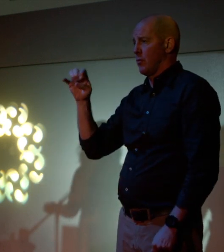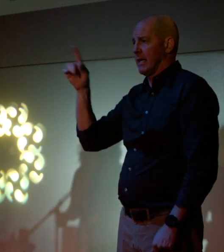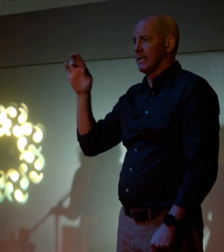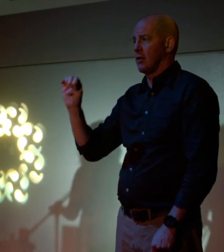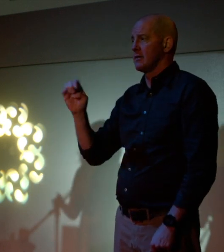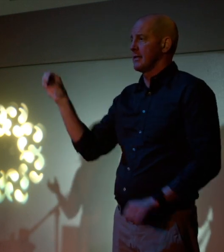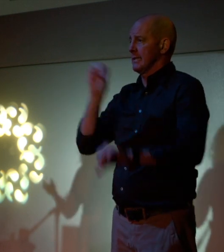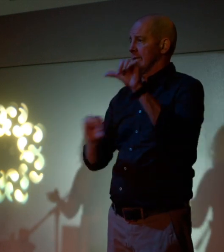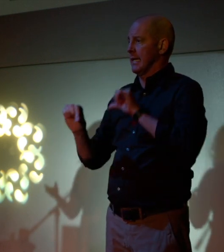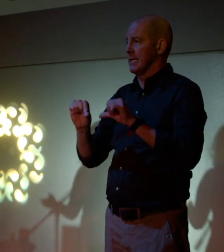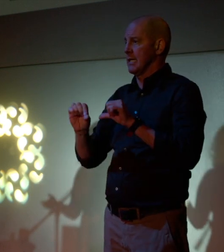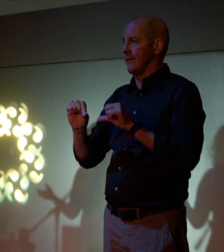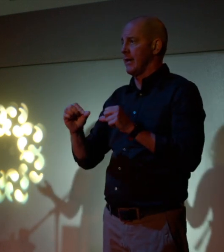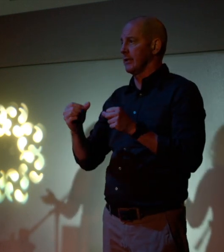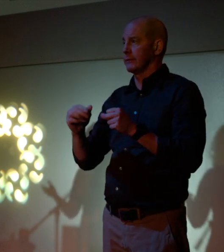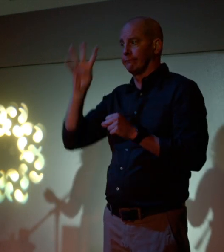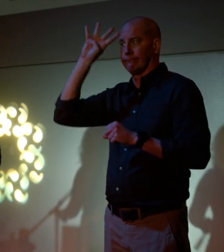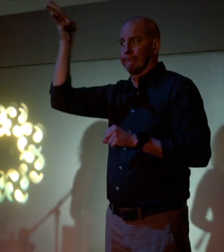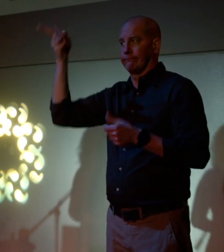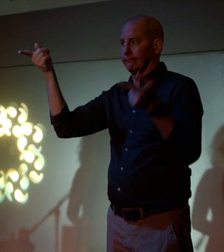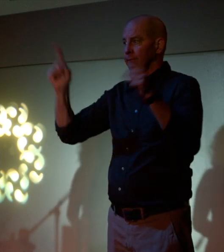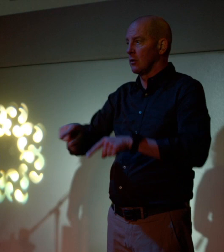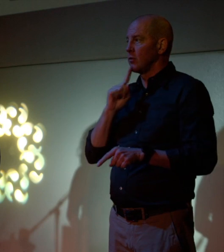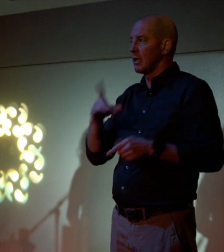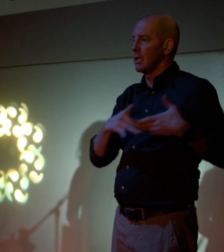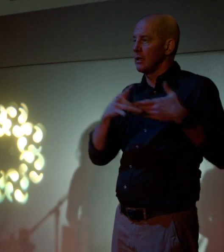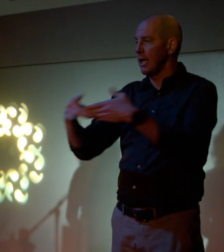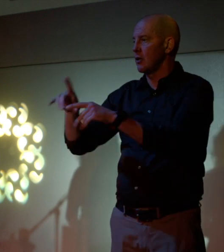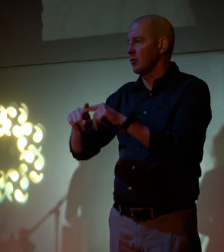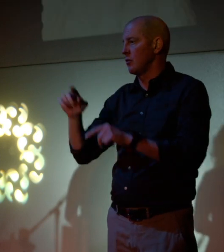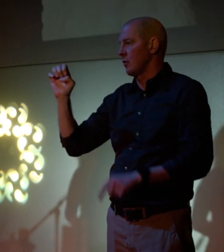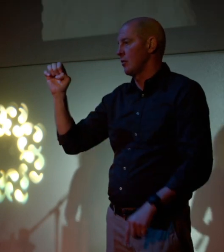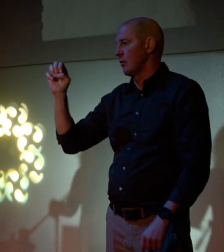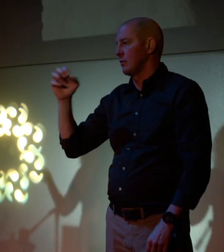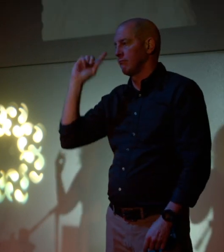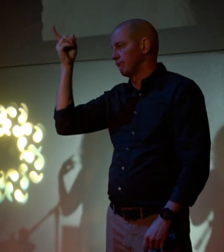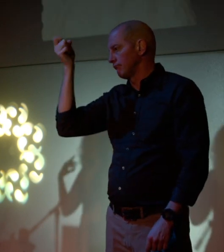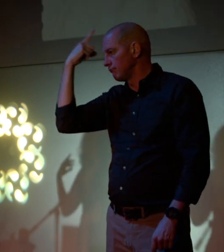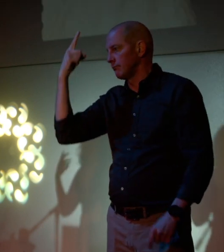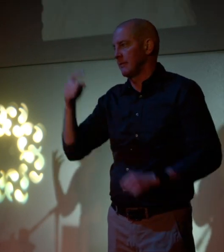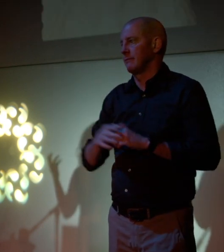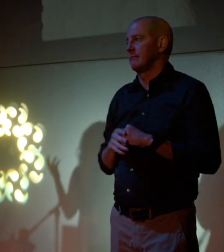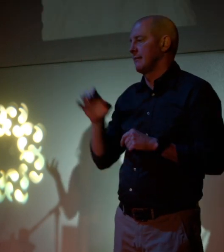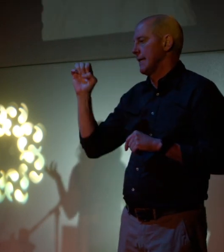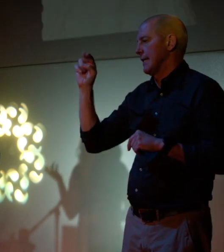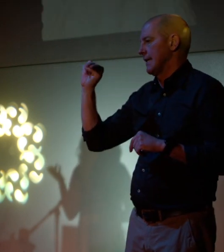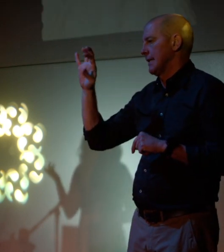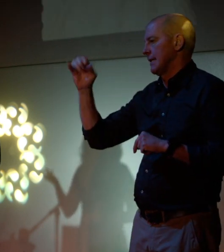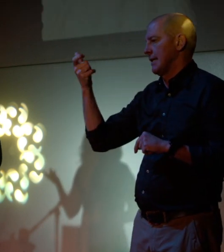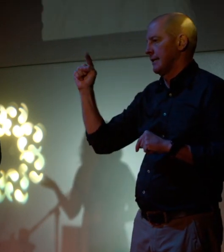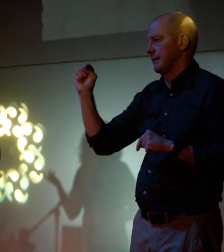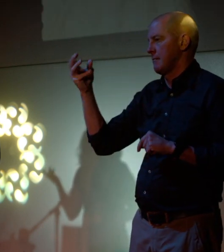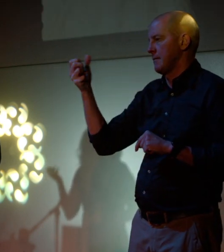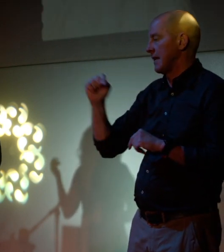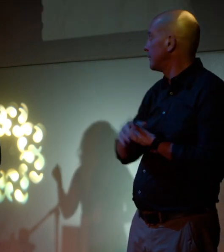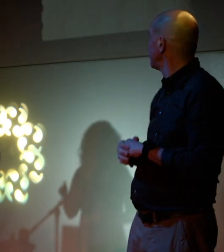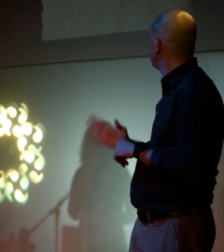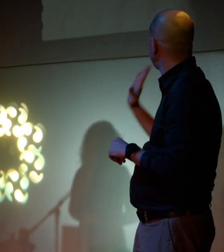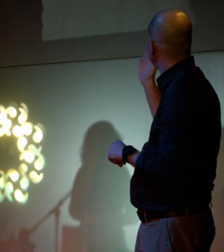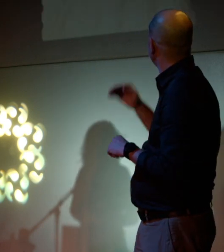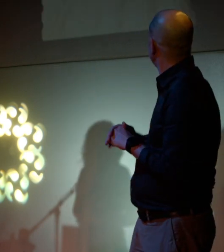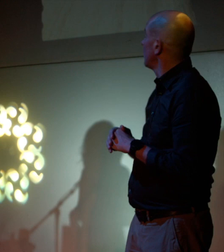revolution started to make way to pave the way towards the Enlightenment. With this guy, on the 13th of